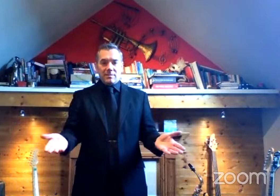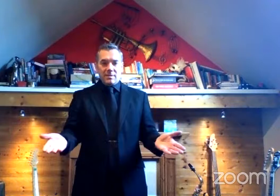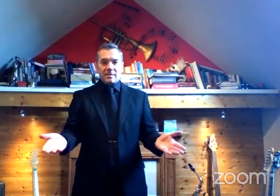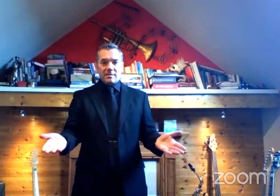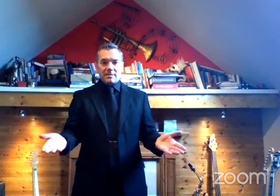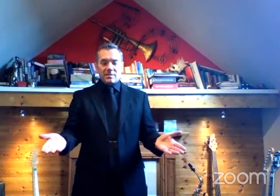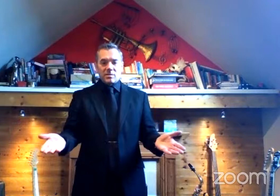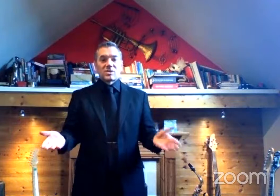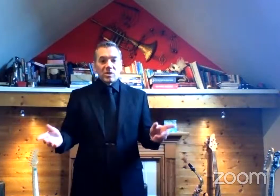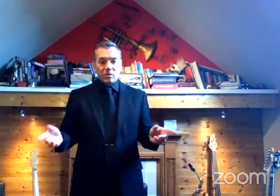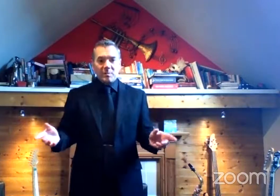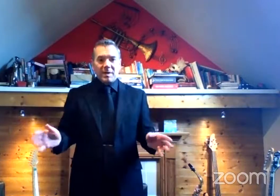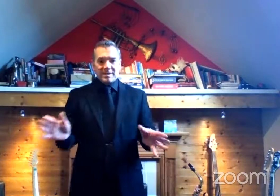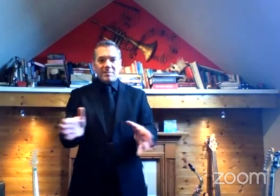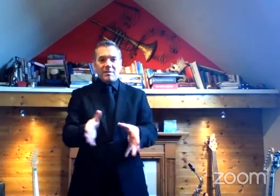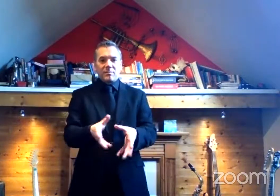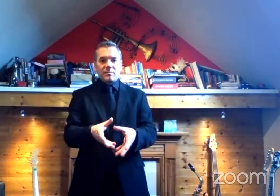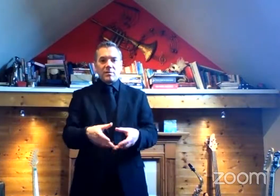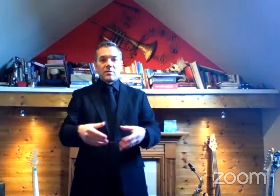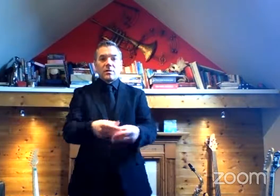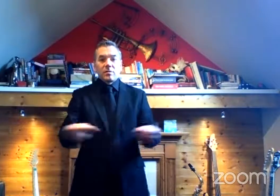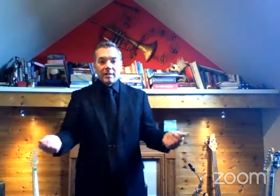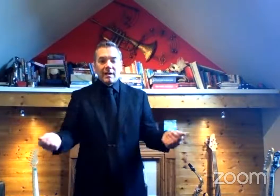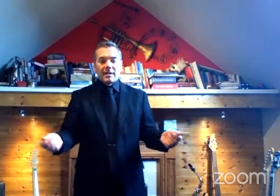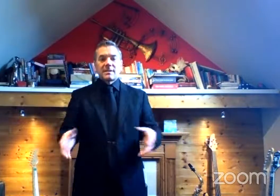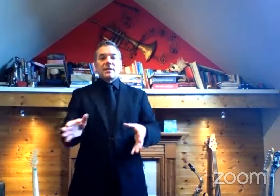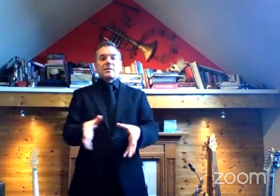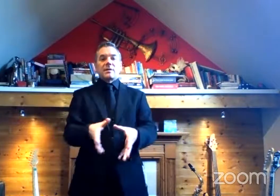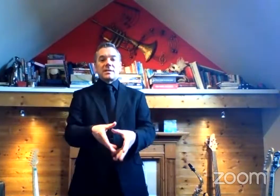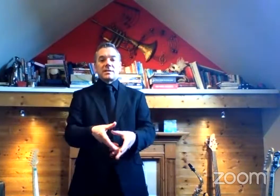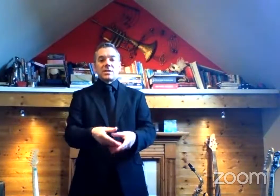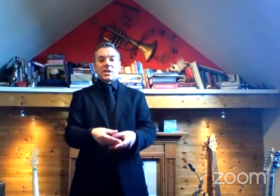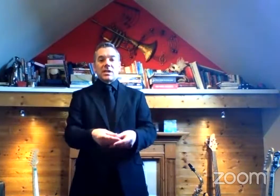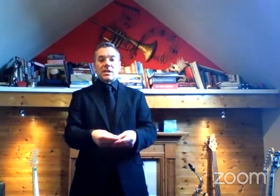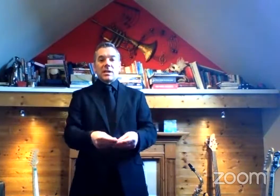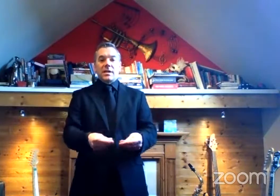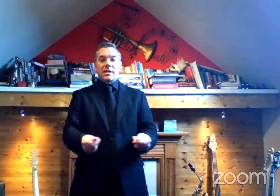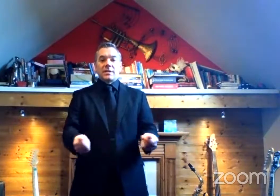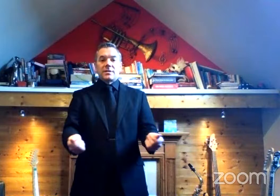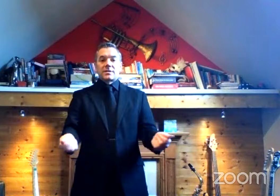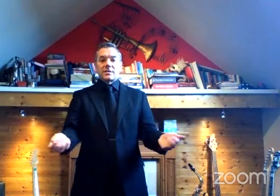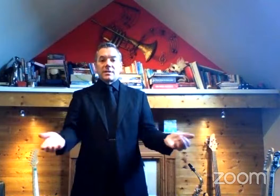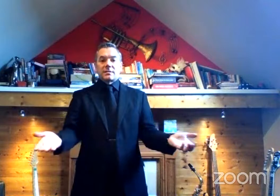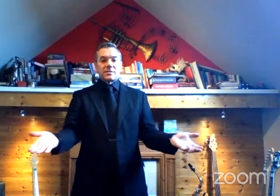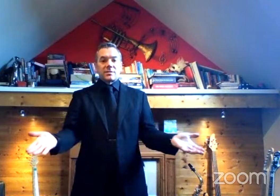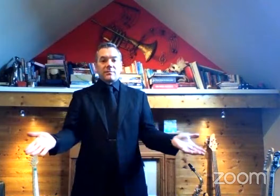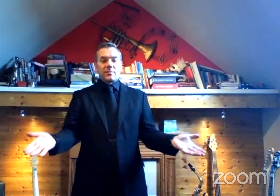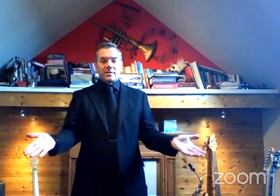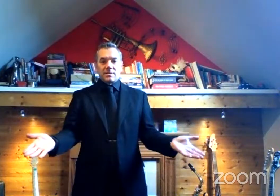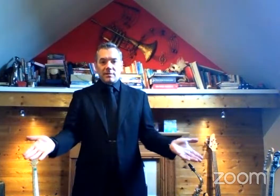do that. So it's slowly passing by. We're not going to go like that. Nice and gentle, and just it'll dissolve away to